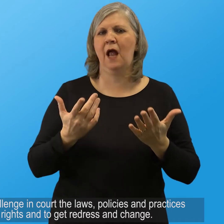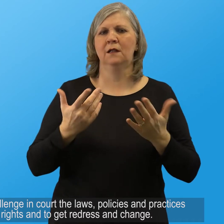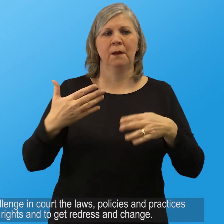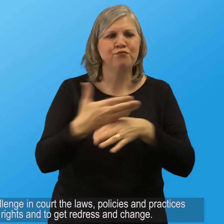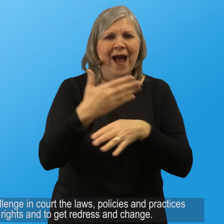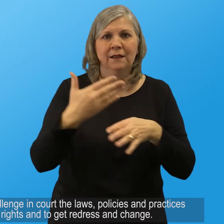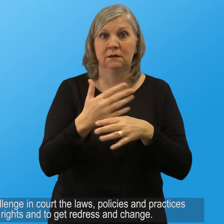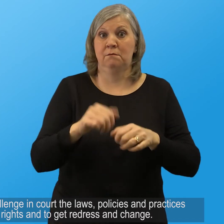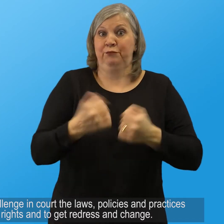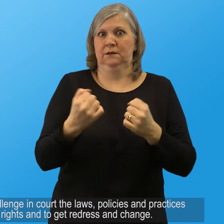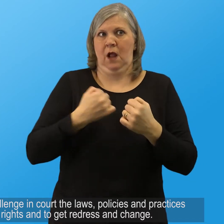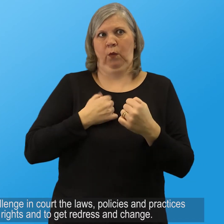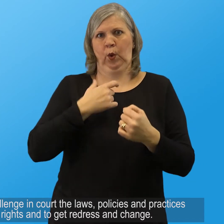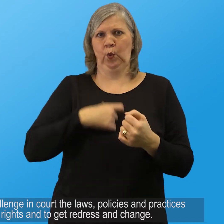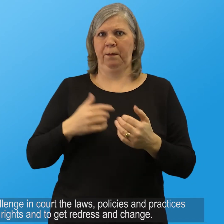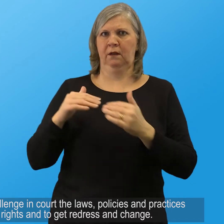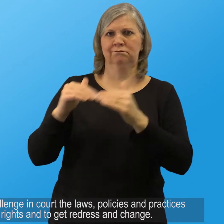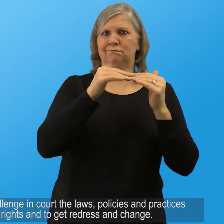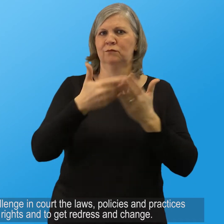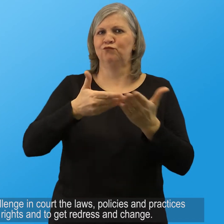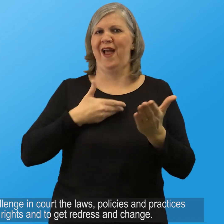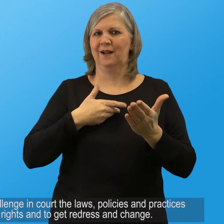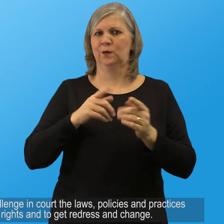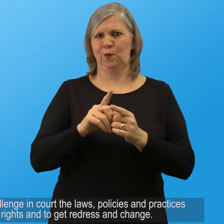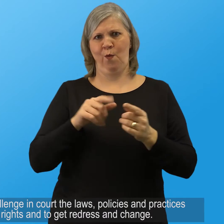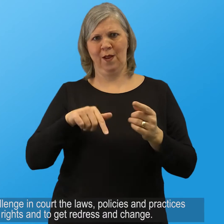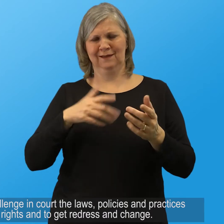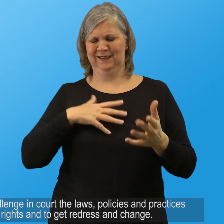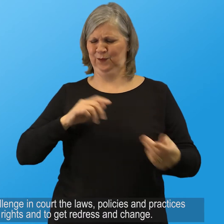practices that breach our human rights, and to get redress and change.